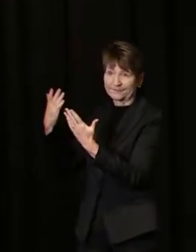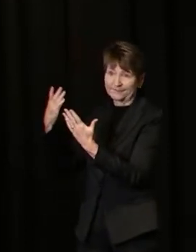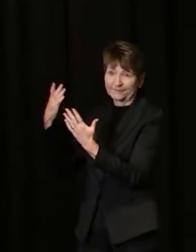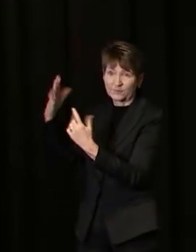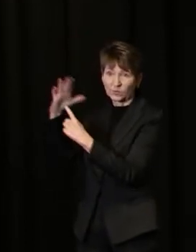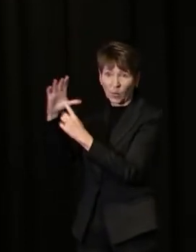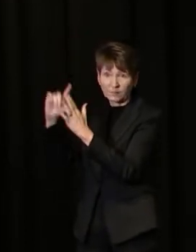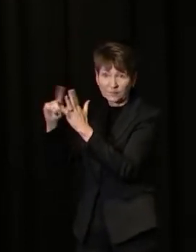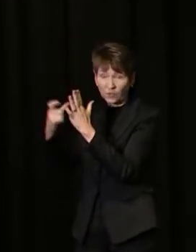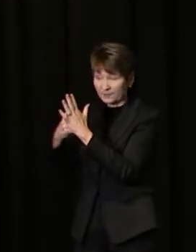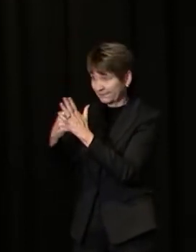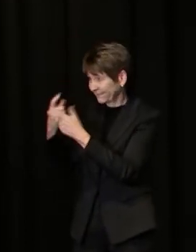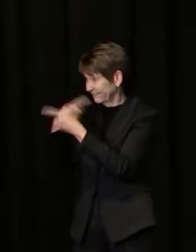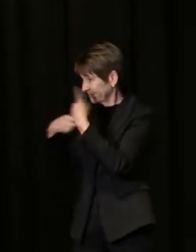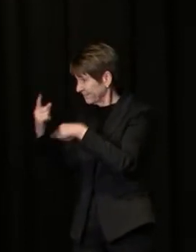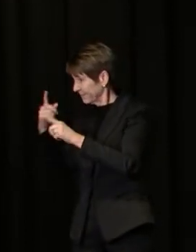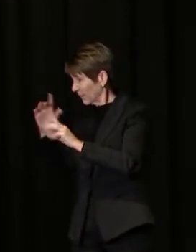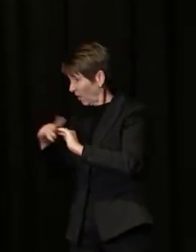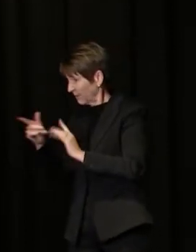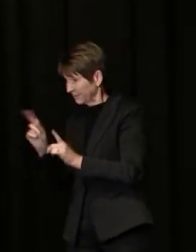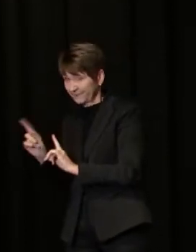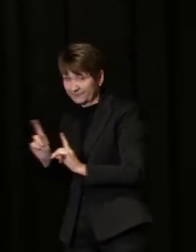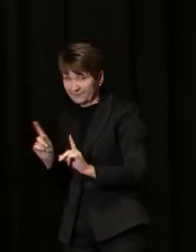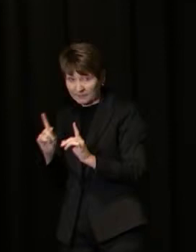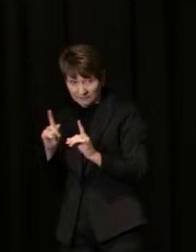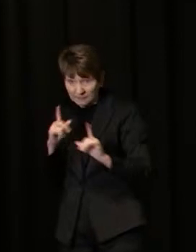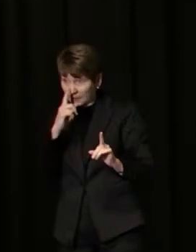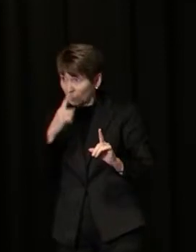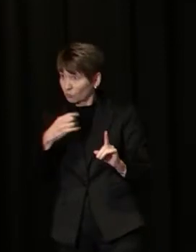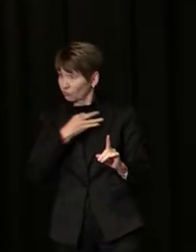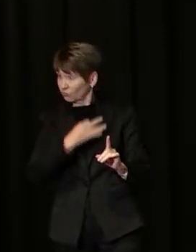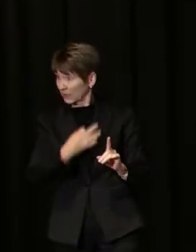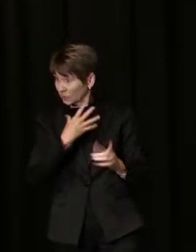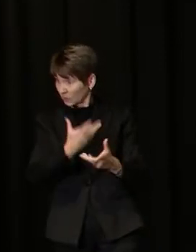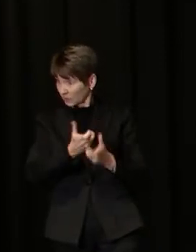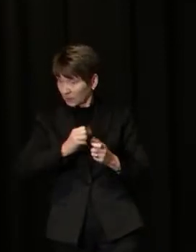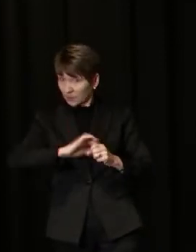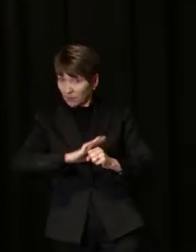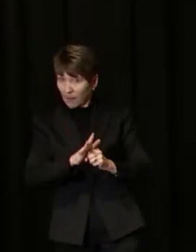says that that needs further changes, then of course that's